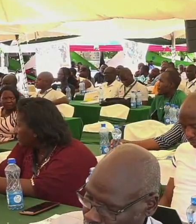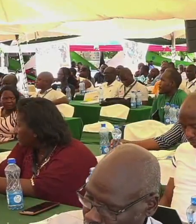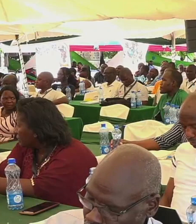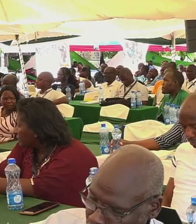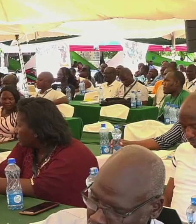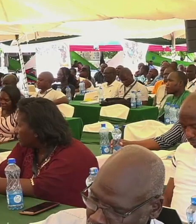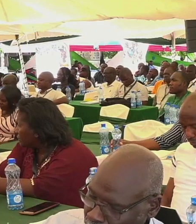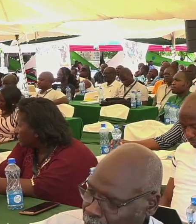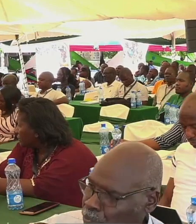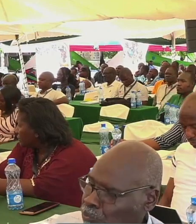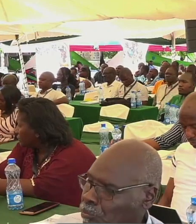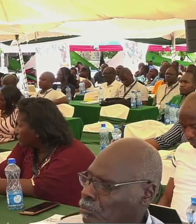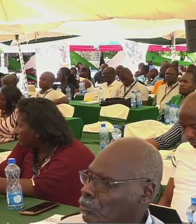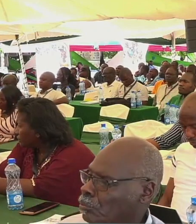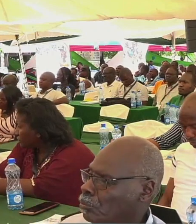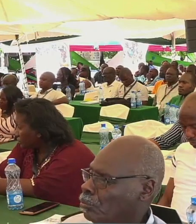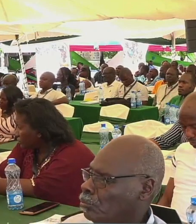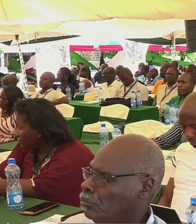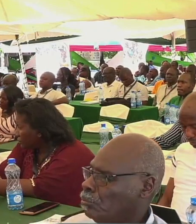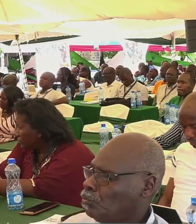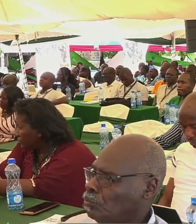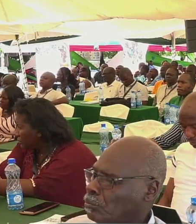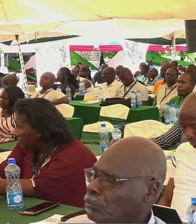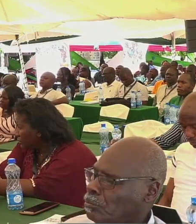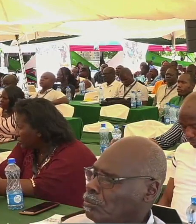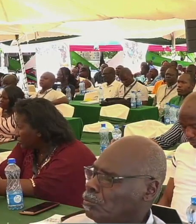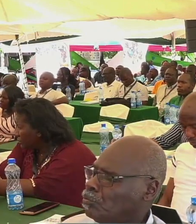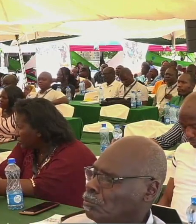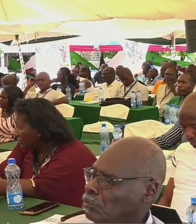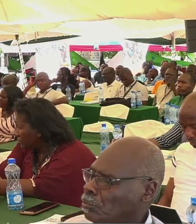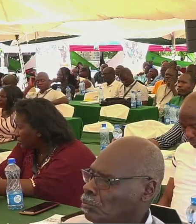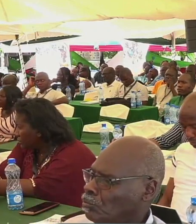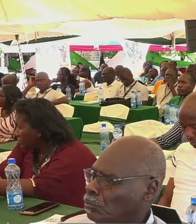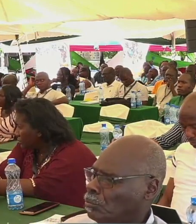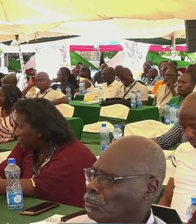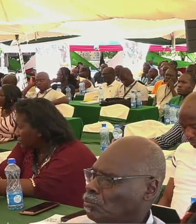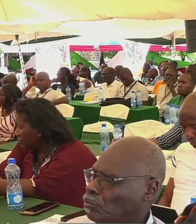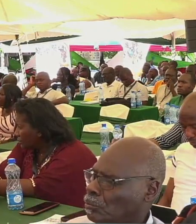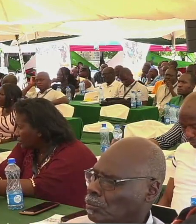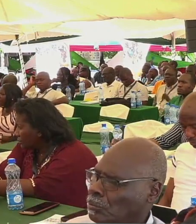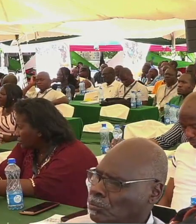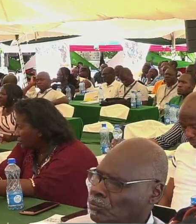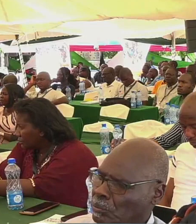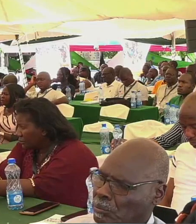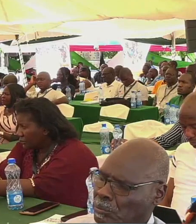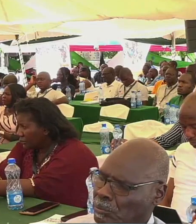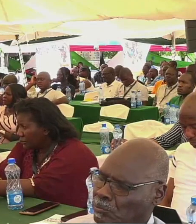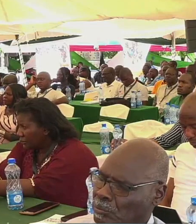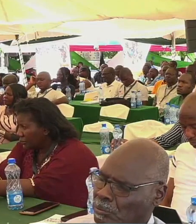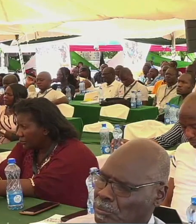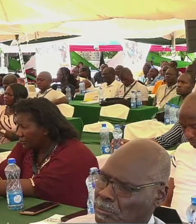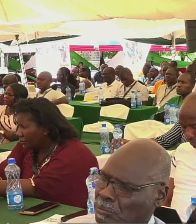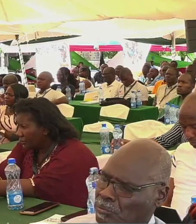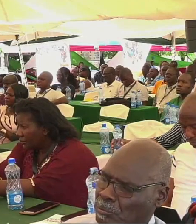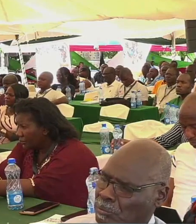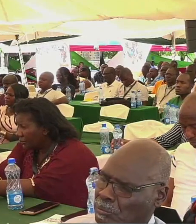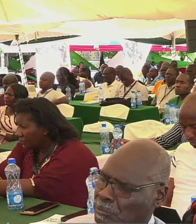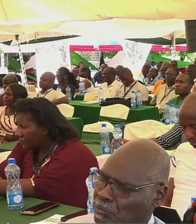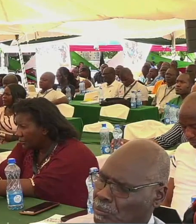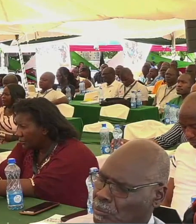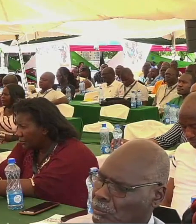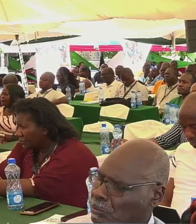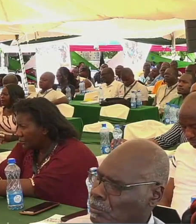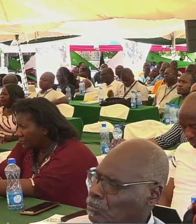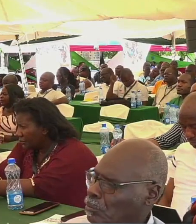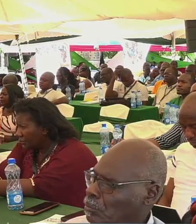Director of the ECD Network to come to the front and provide us with, the call to action and the things that